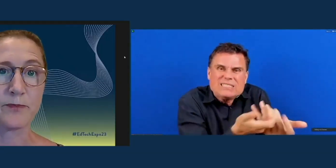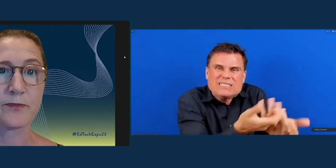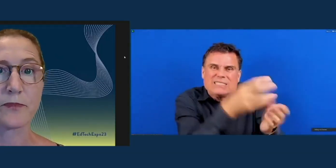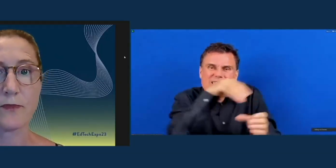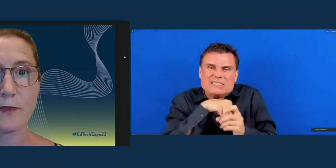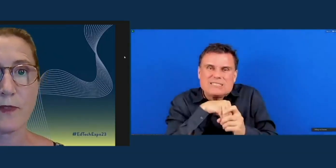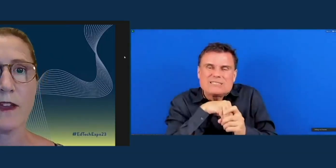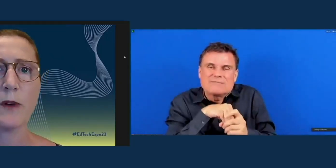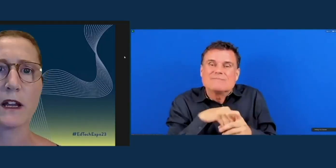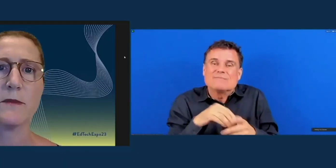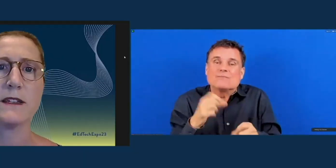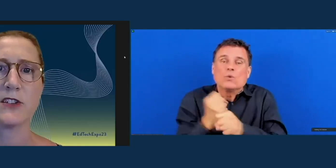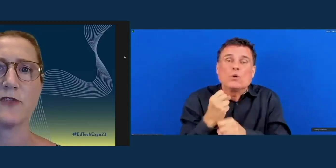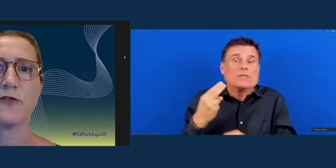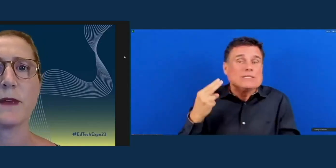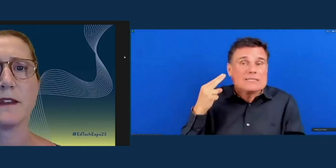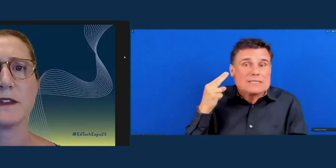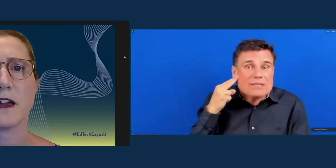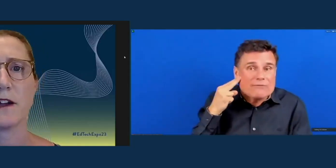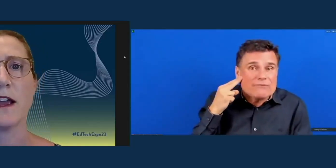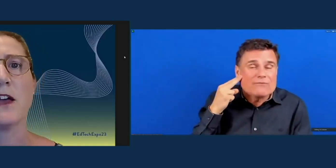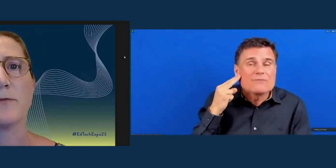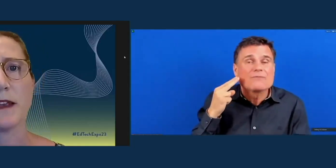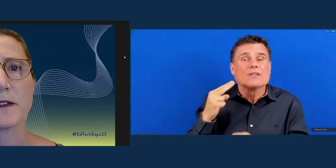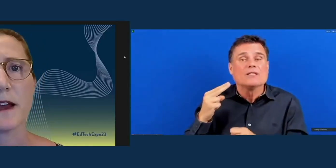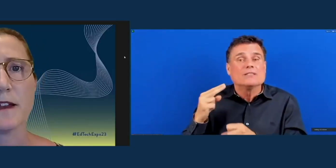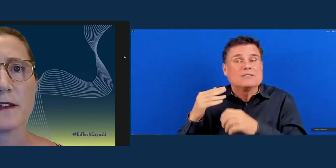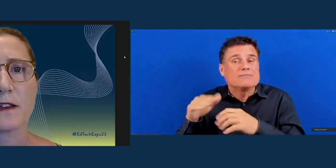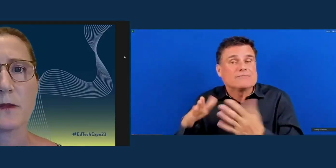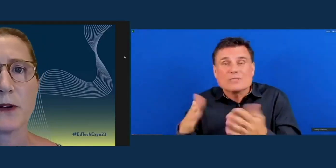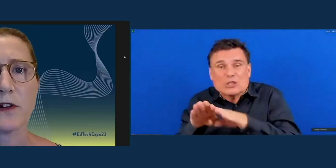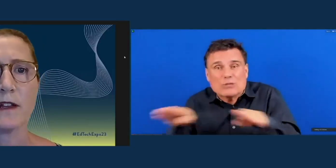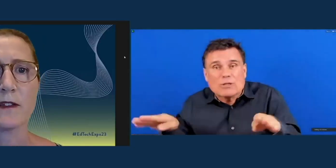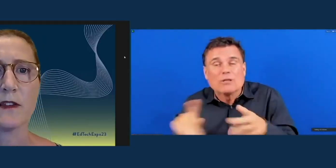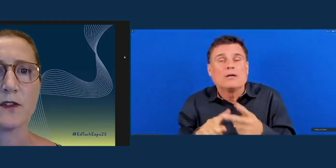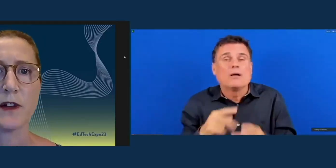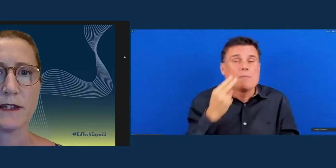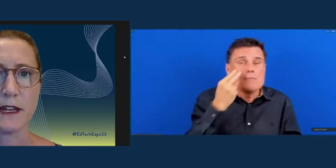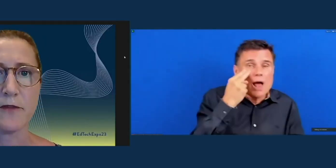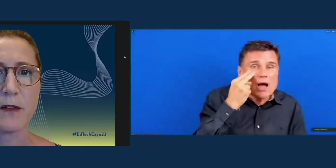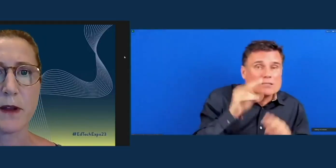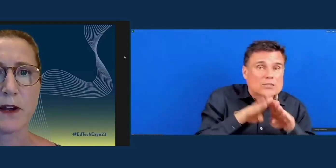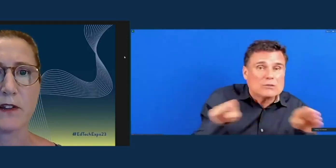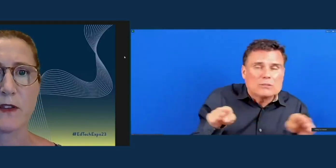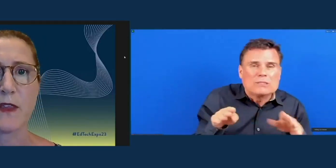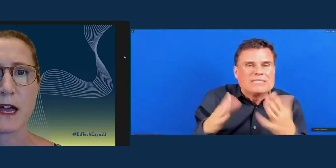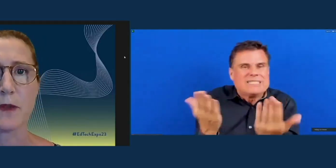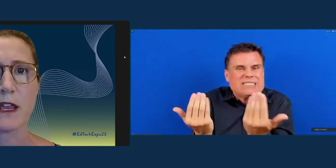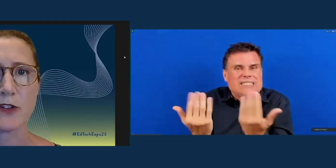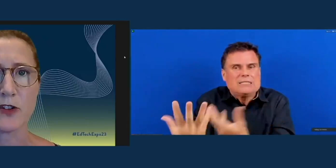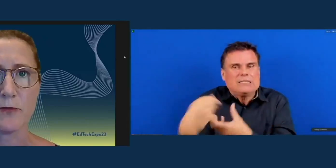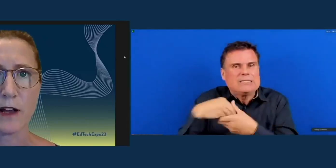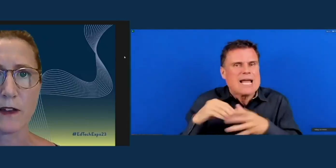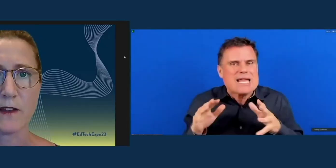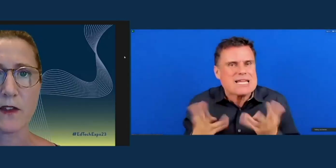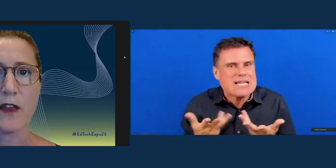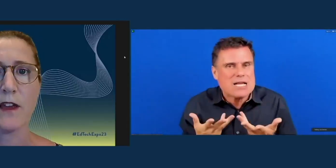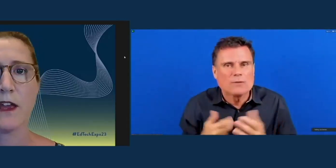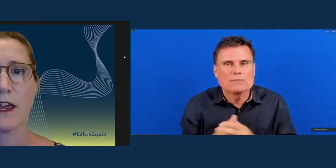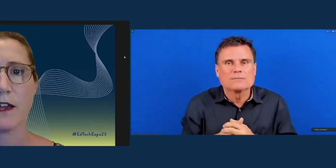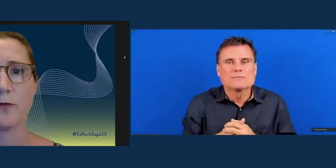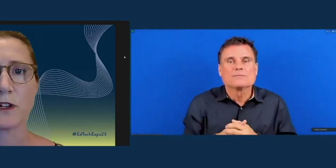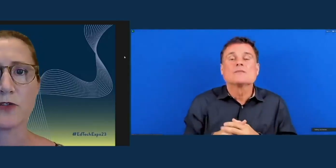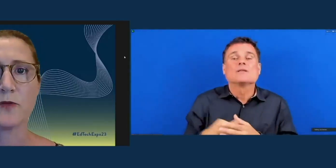hearing. A recommendation from ACR based on its experience is to identify barriers in the application